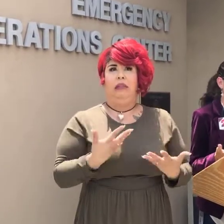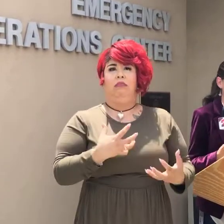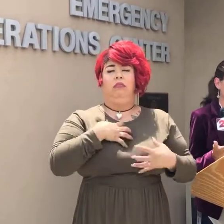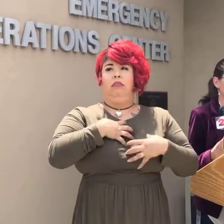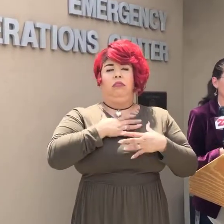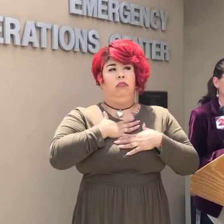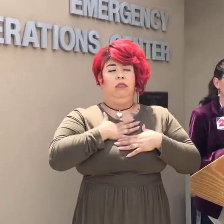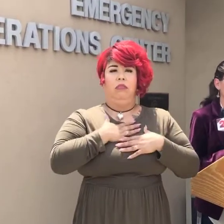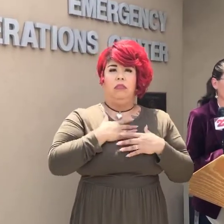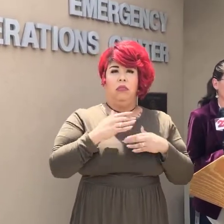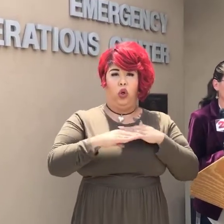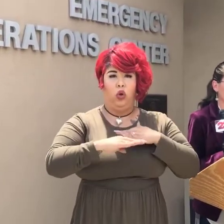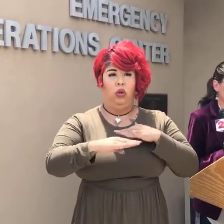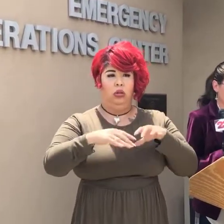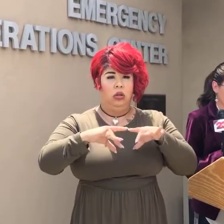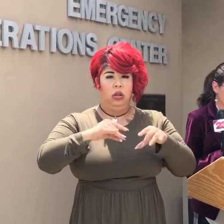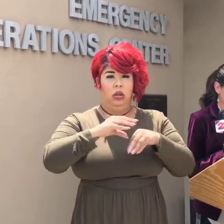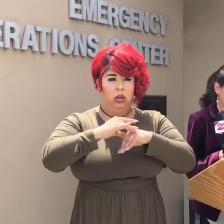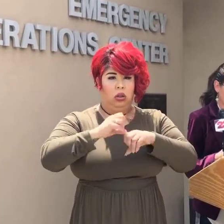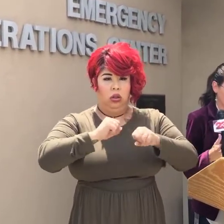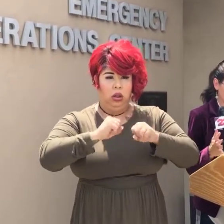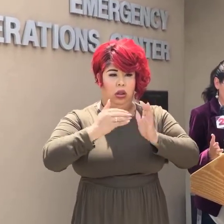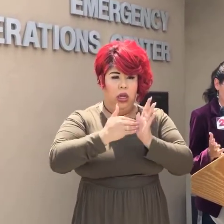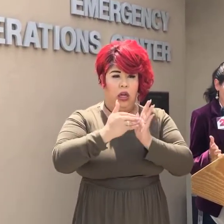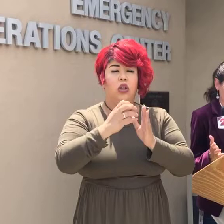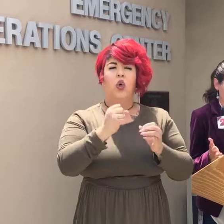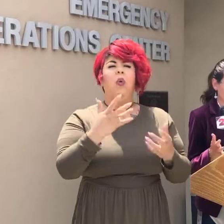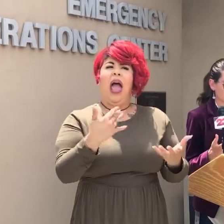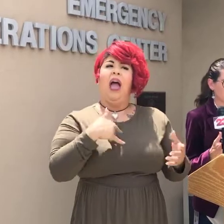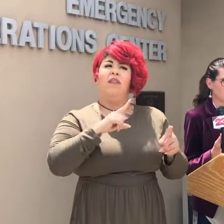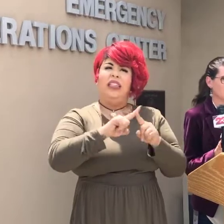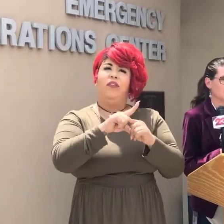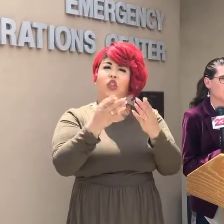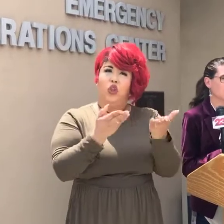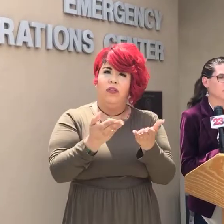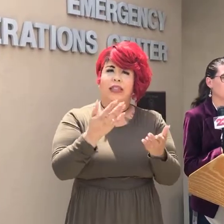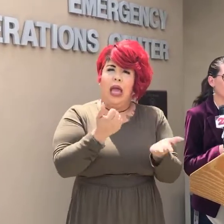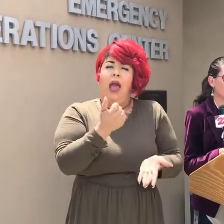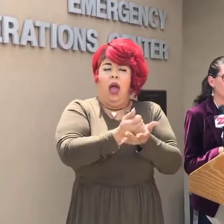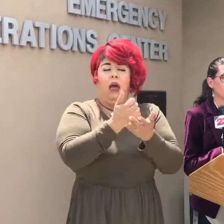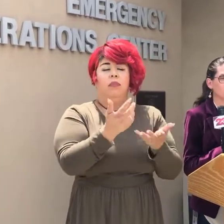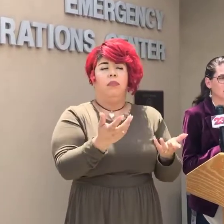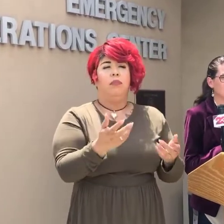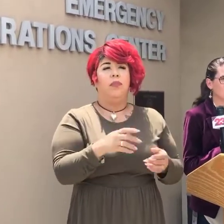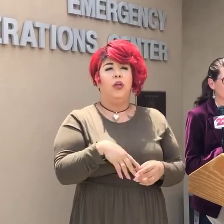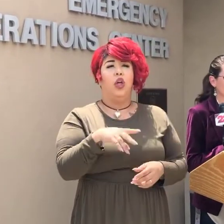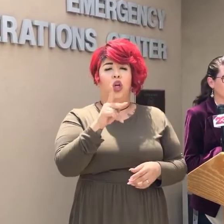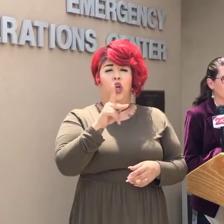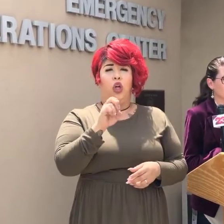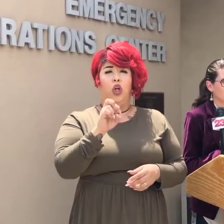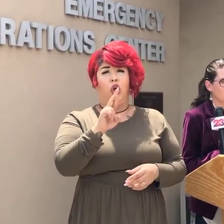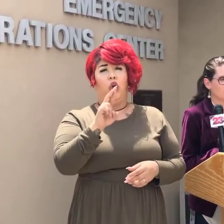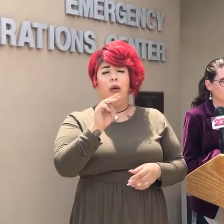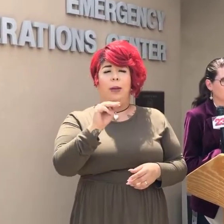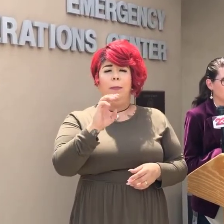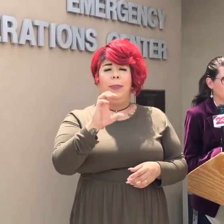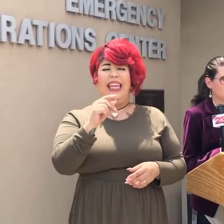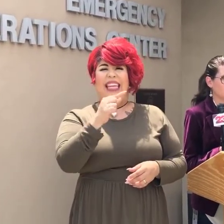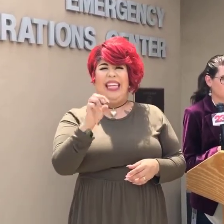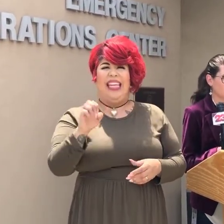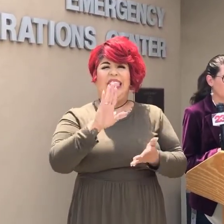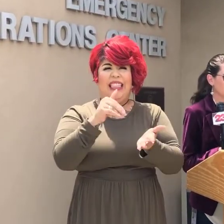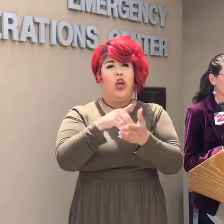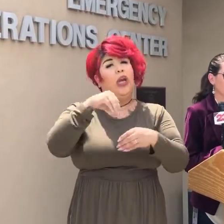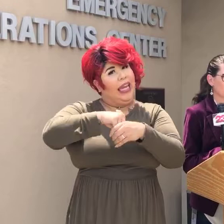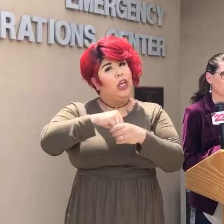by the ground continually shaking. So you'll have those services there. That's happening at the Kerr McGee Center